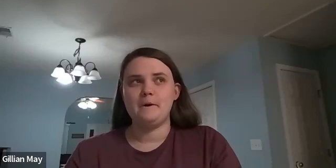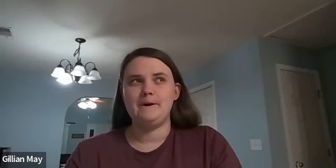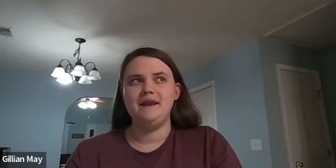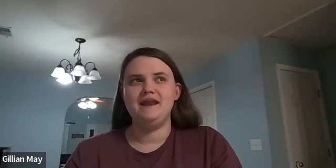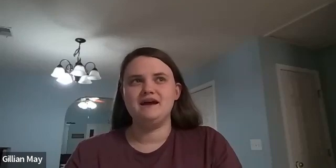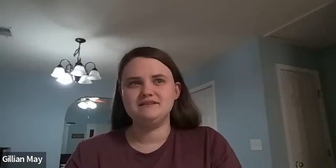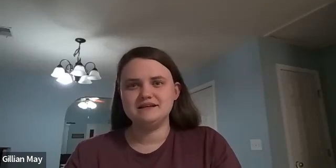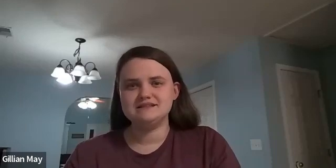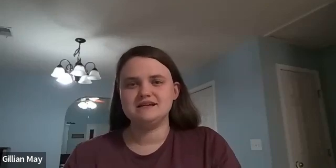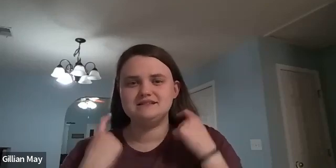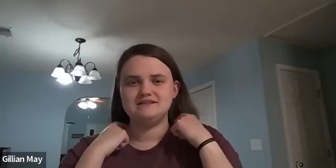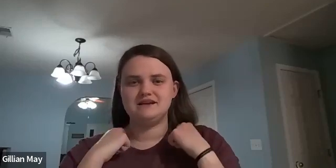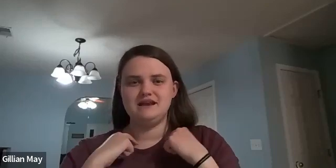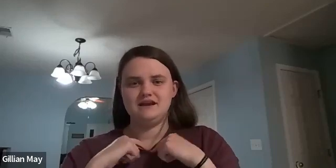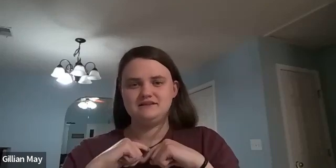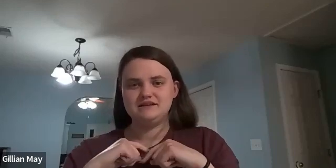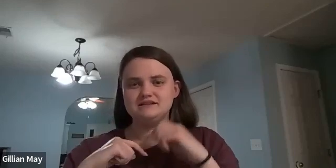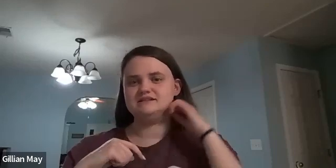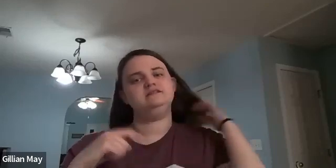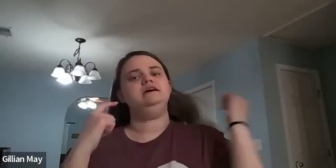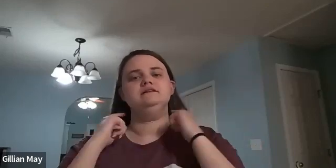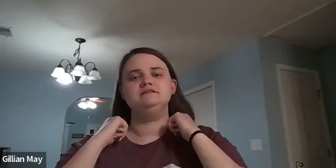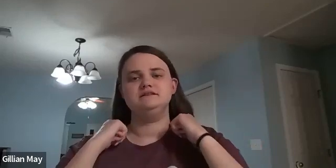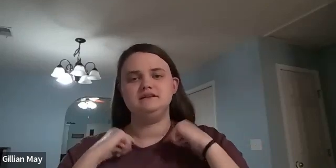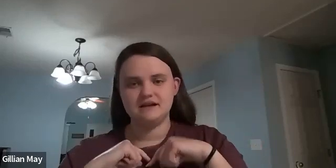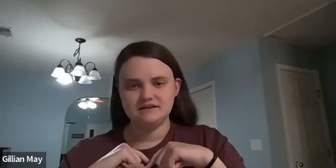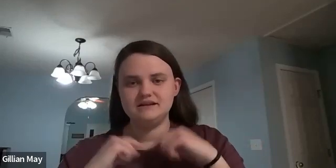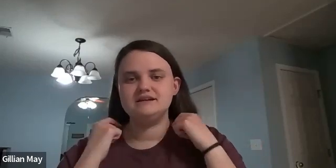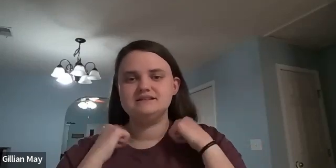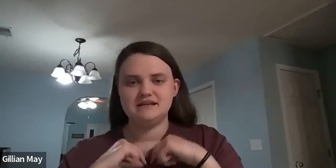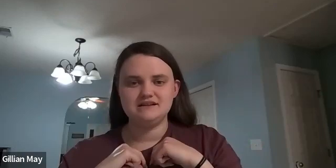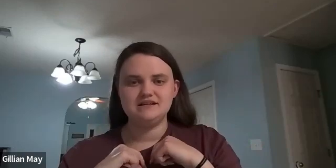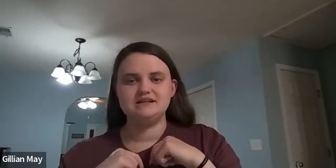For necklace, I see a lot of necklace, like necklace.